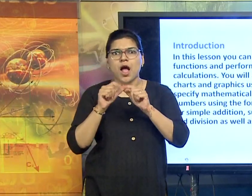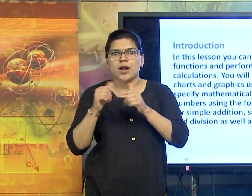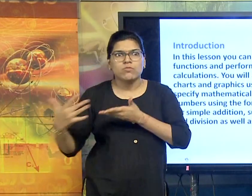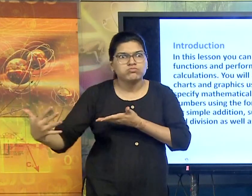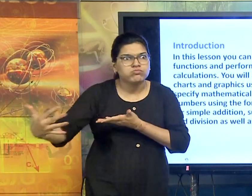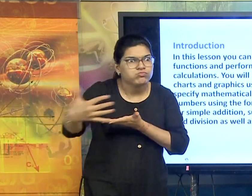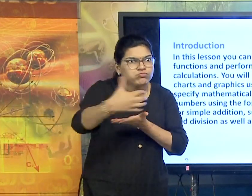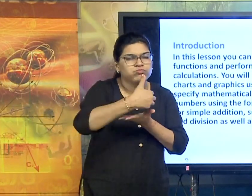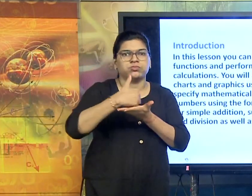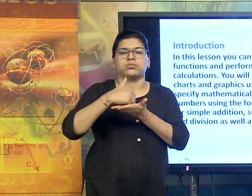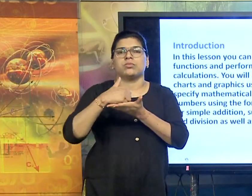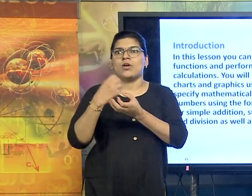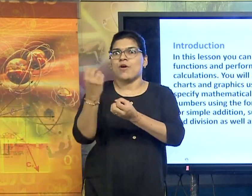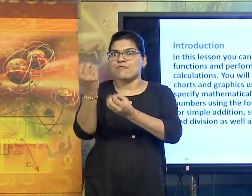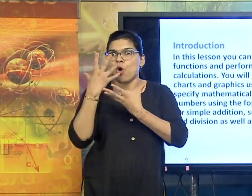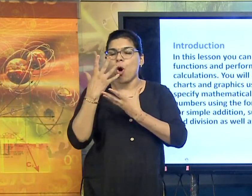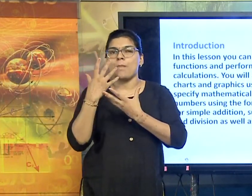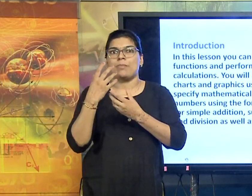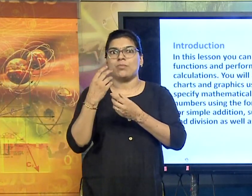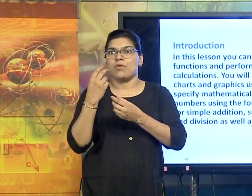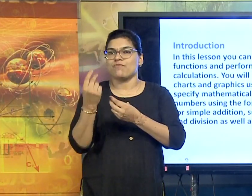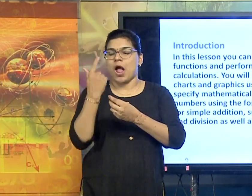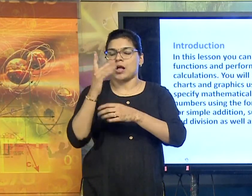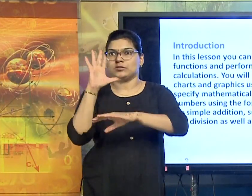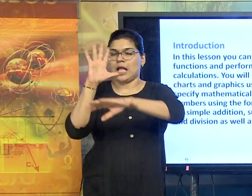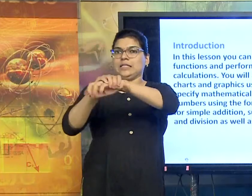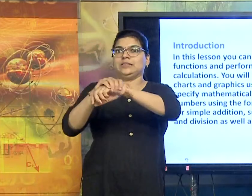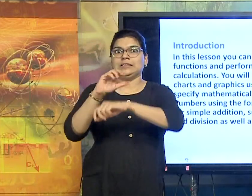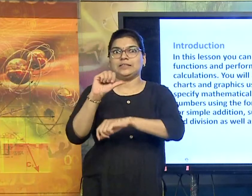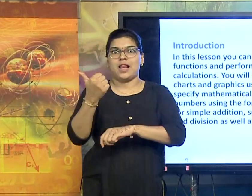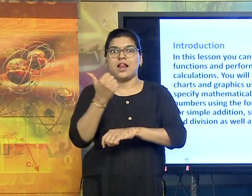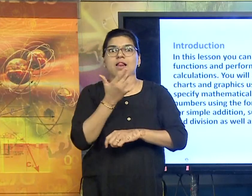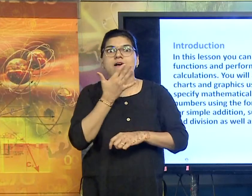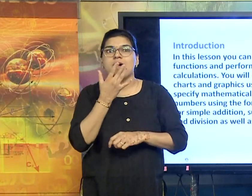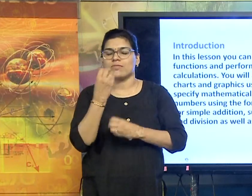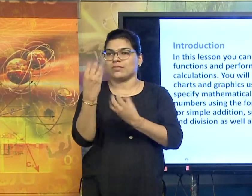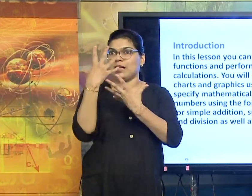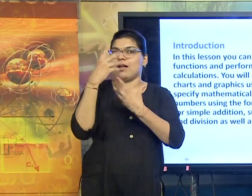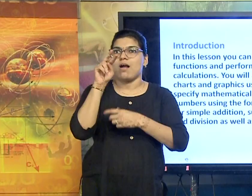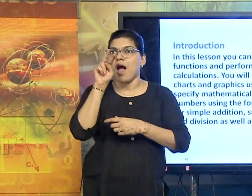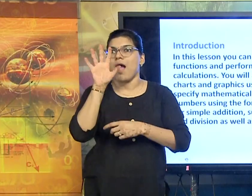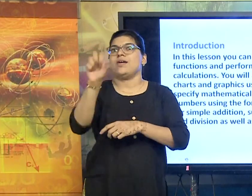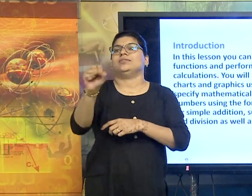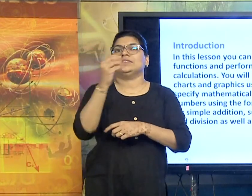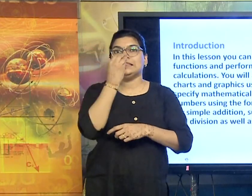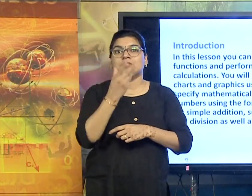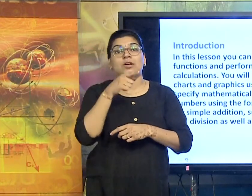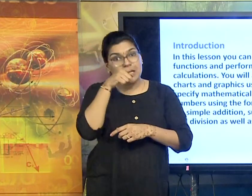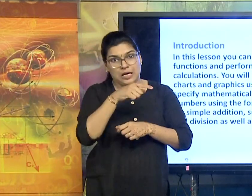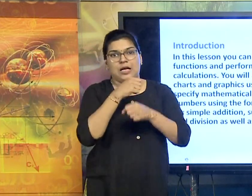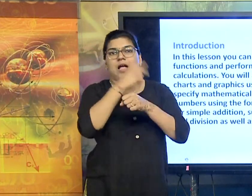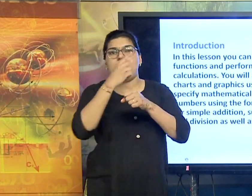creativity can be used for making any report, so that the person who